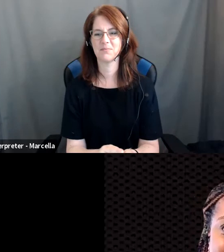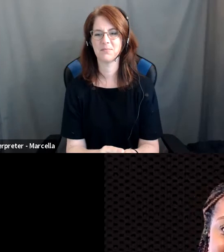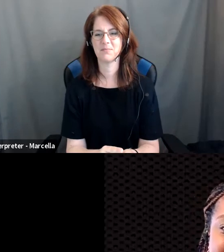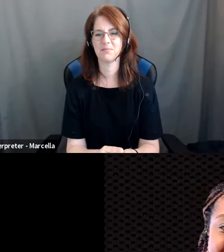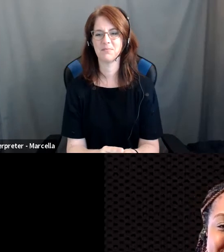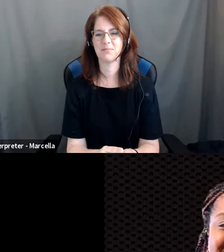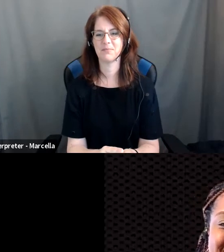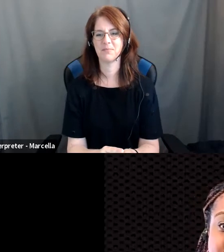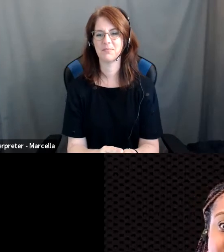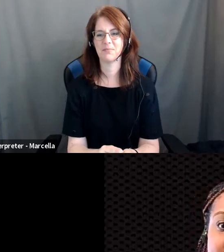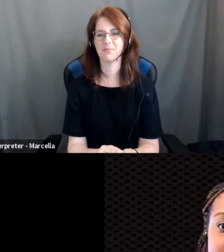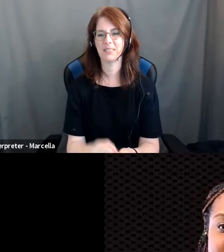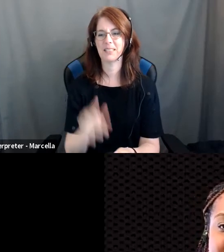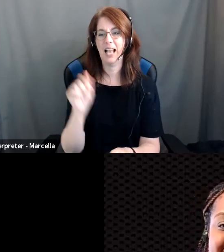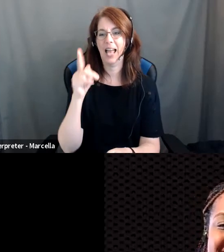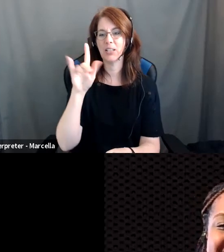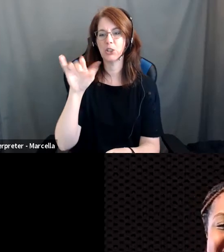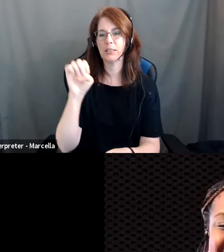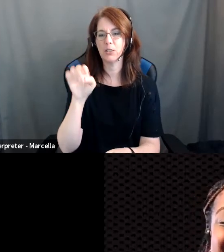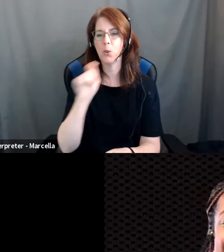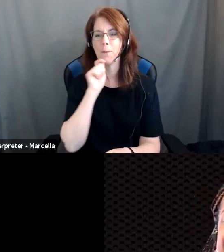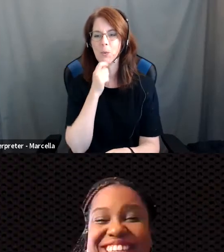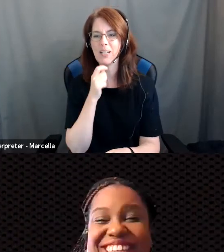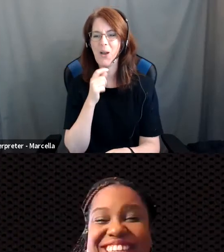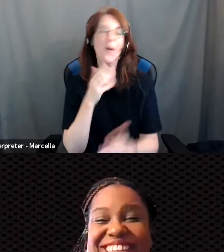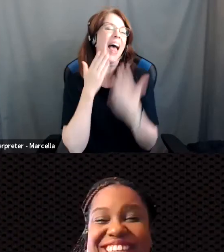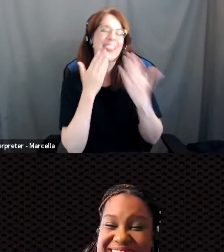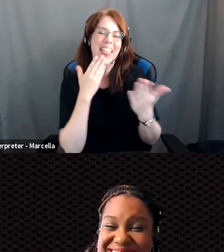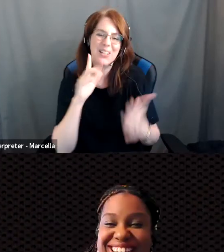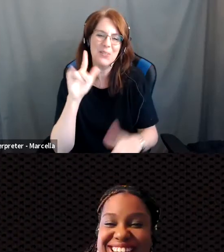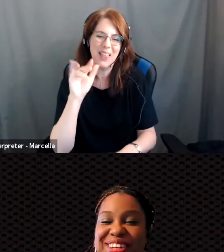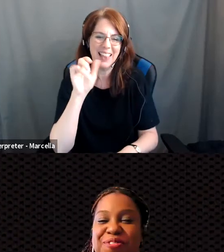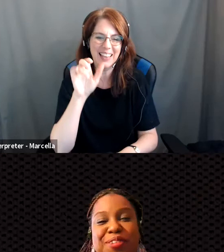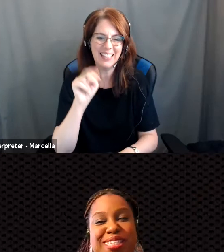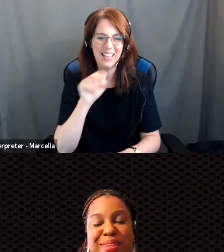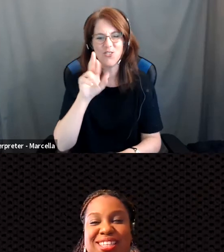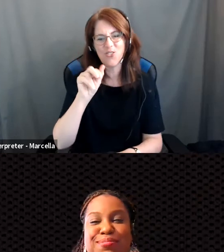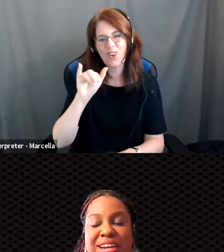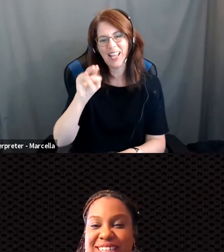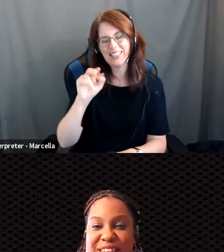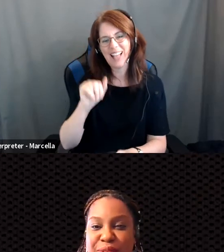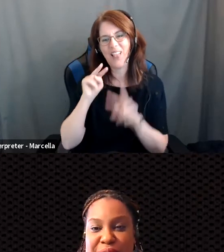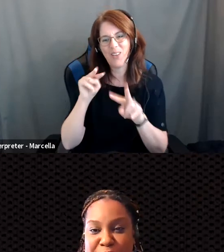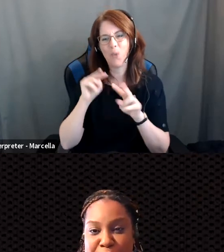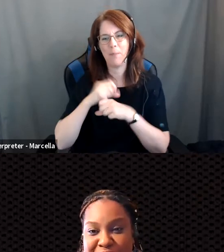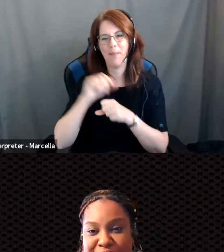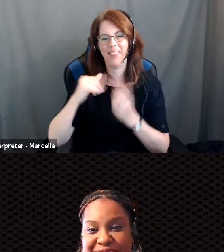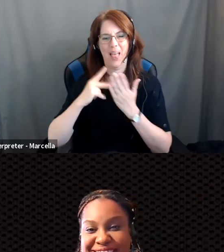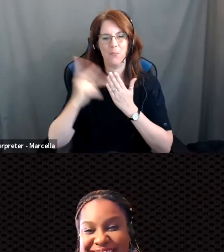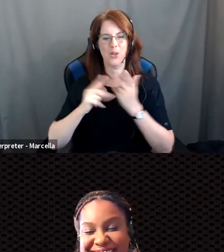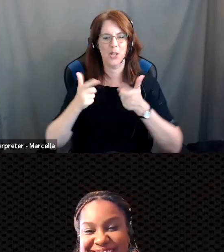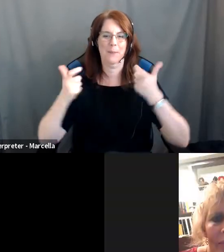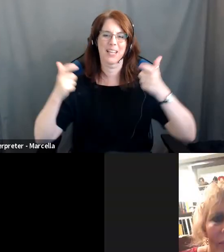You're muted, Ashley. Thank you, Lily and Raina, and I look forward to making this project even bigger and